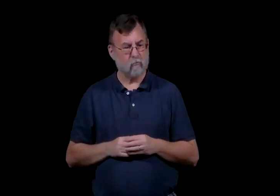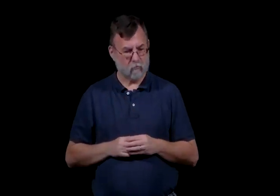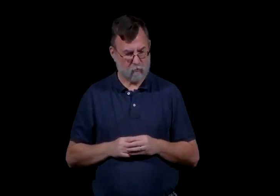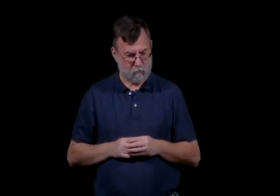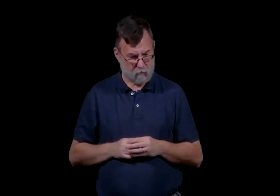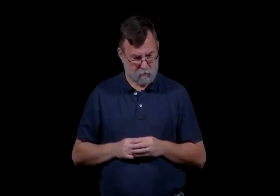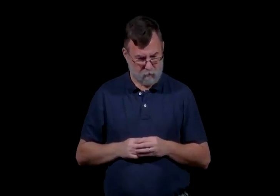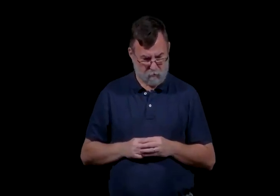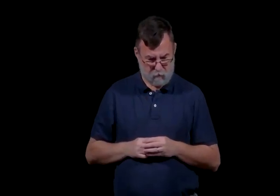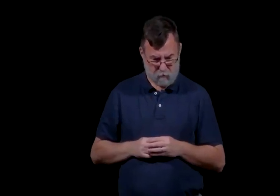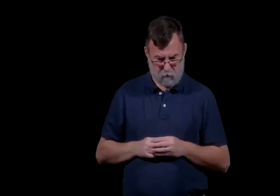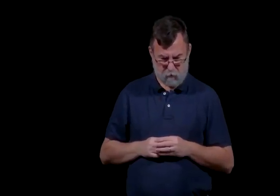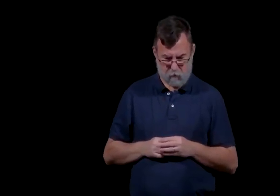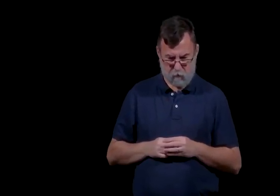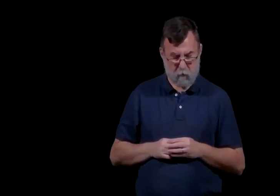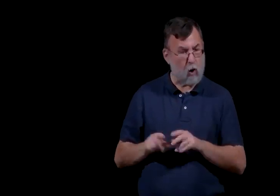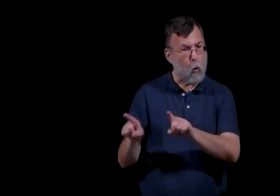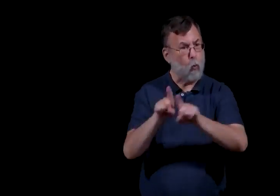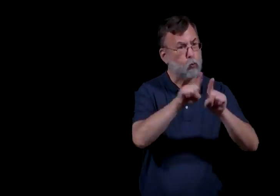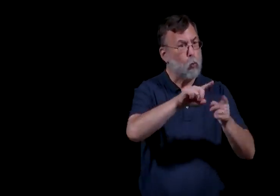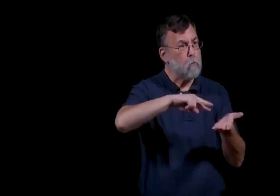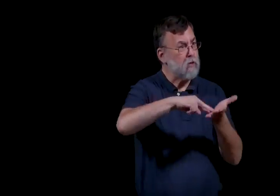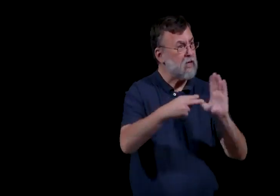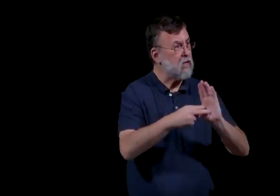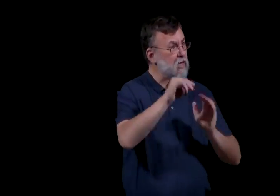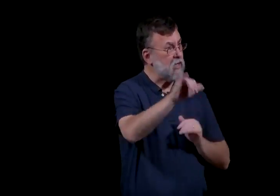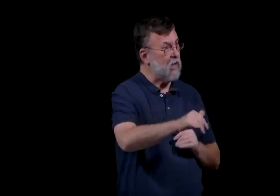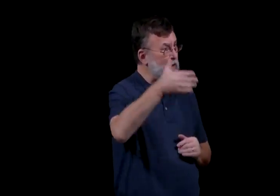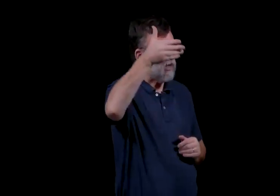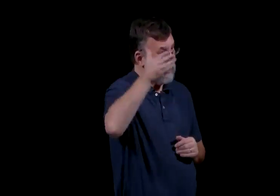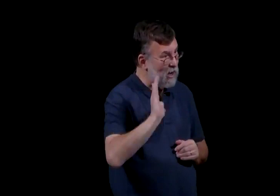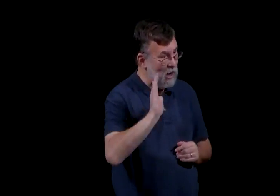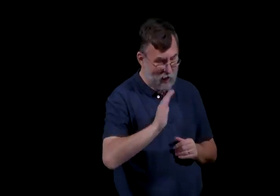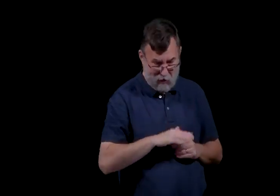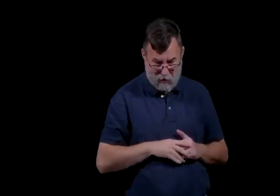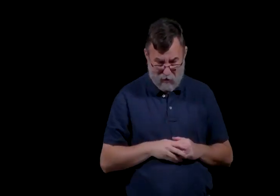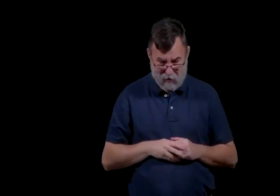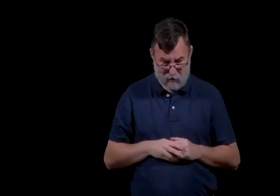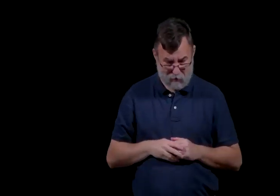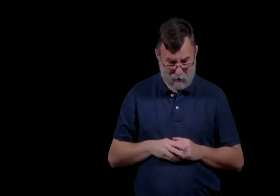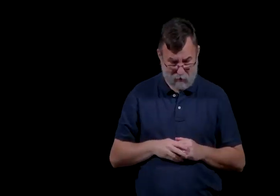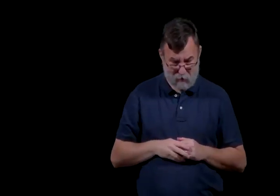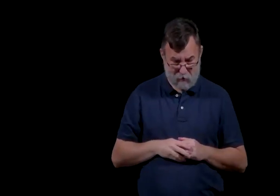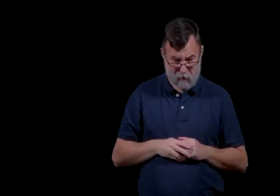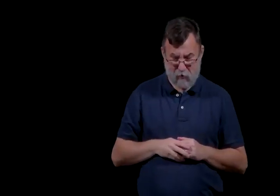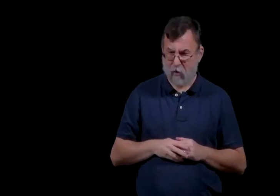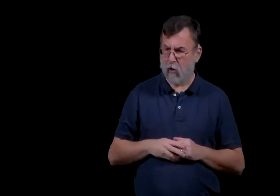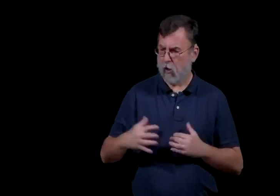We are not punished or destroyed because Jesus was punished. So that means that God